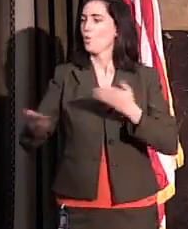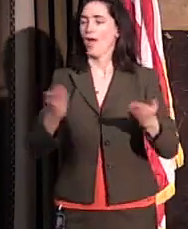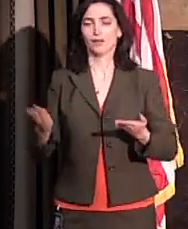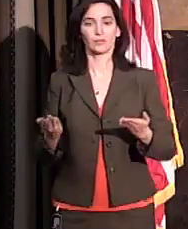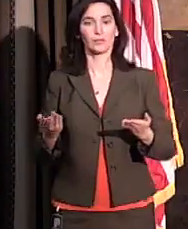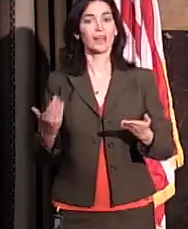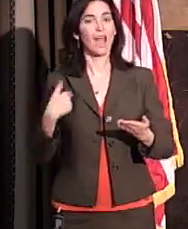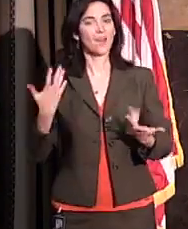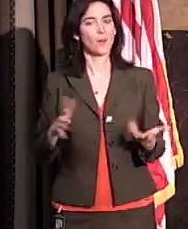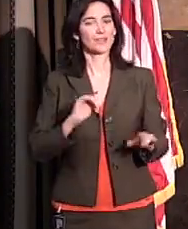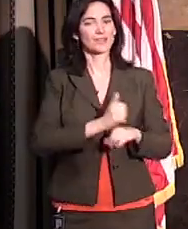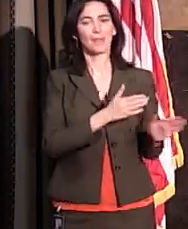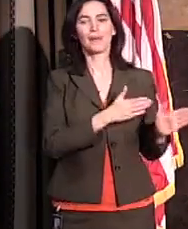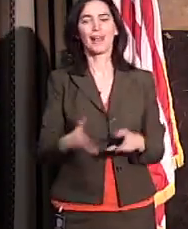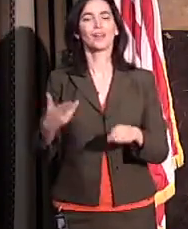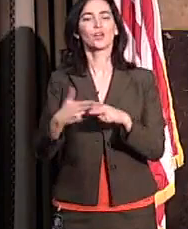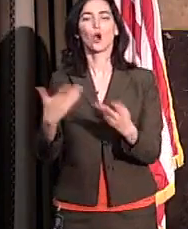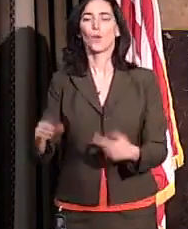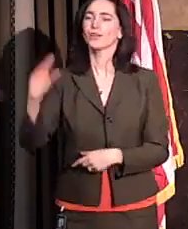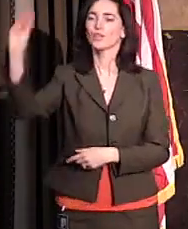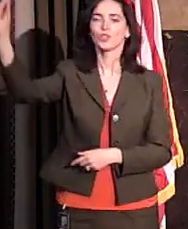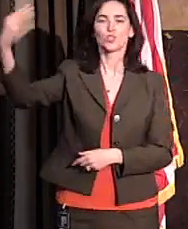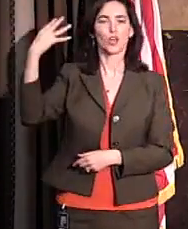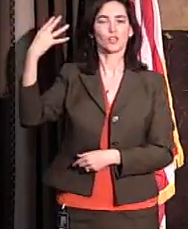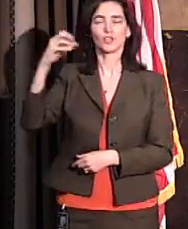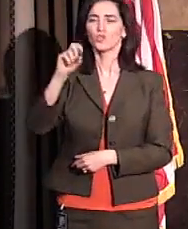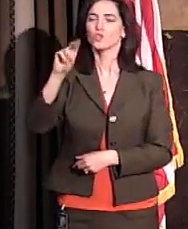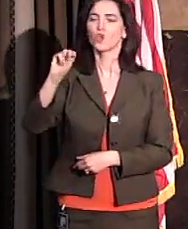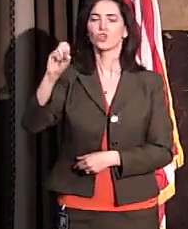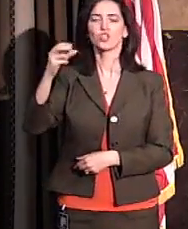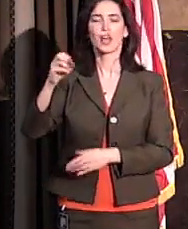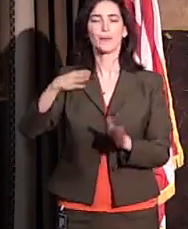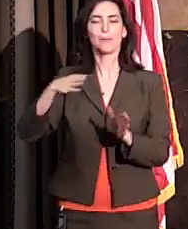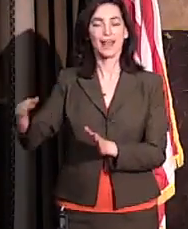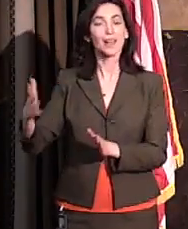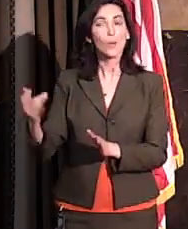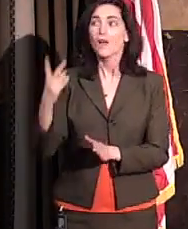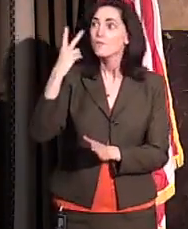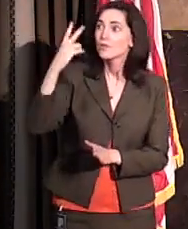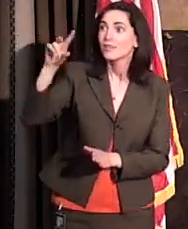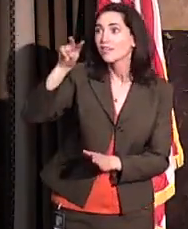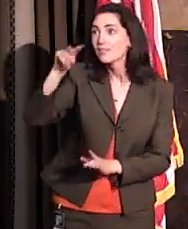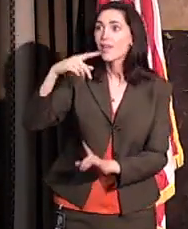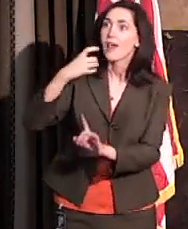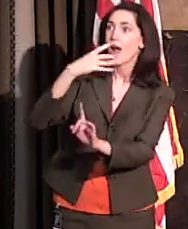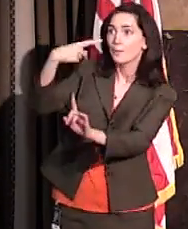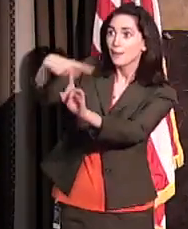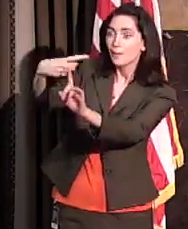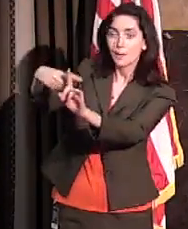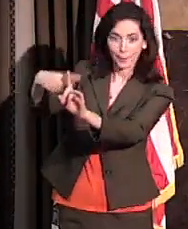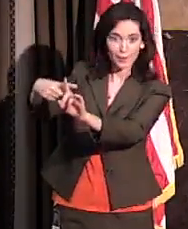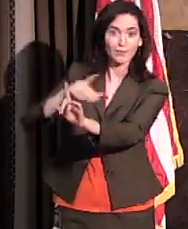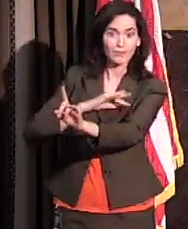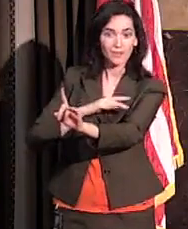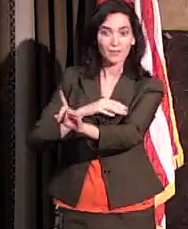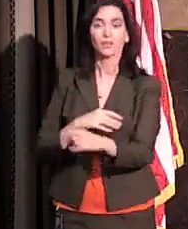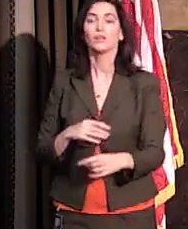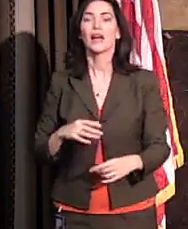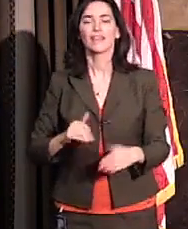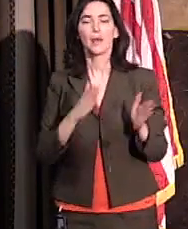Sunshine Plan because we see light at the end of the tunnel, and it's a bright light. It's a 4-part plan. First